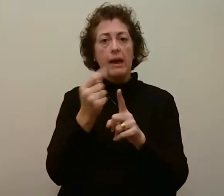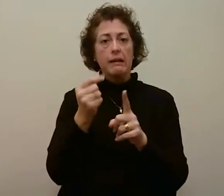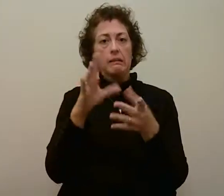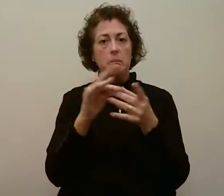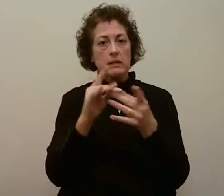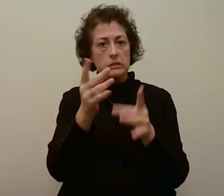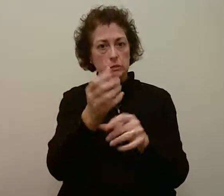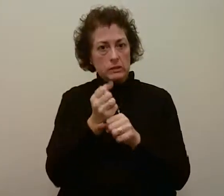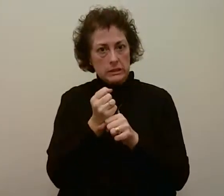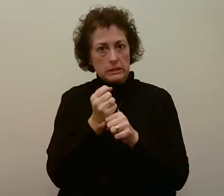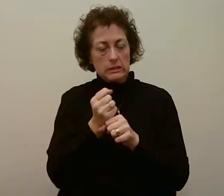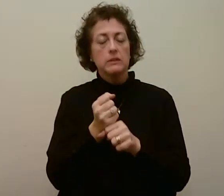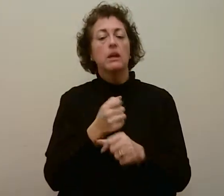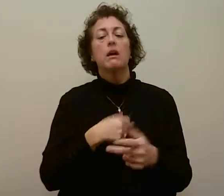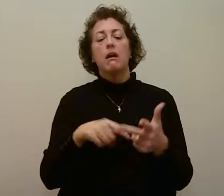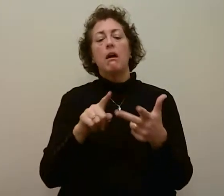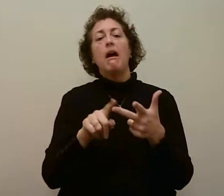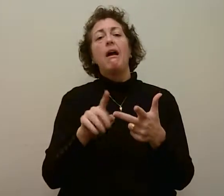own personalities could also affect the message.